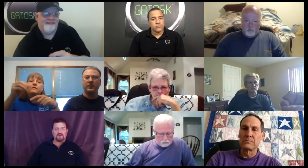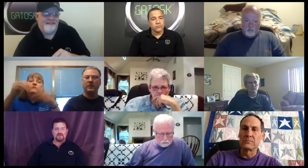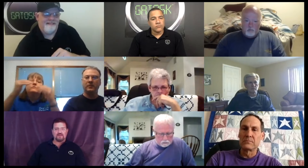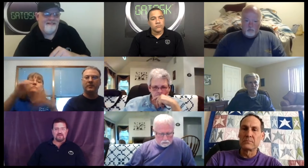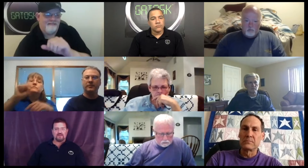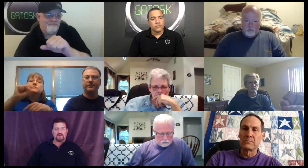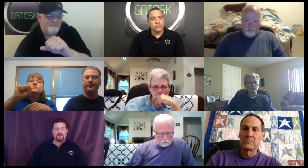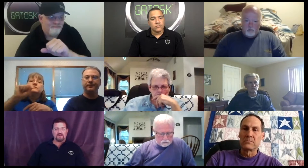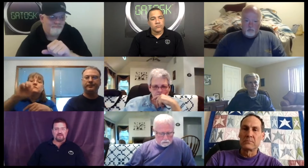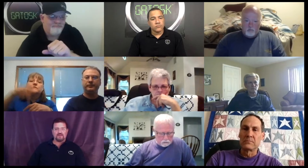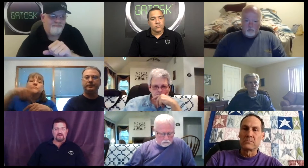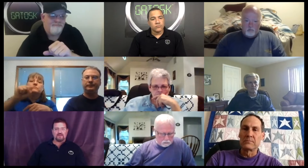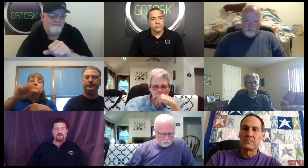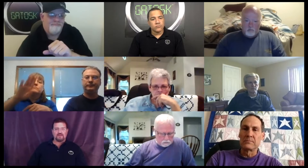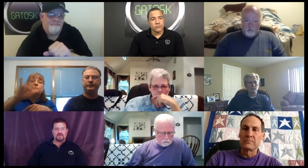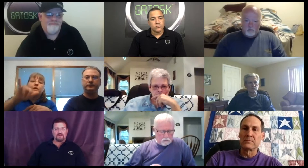increase your video phone training, and